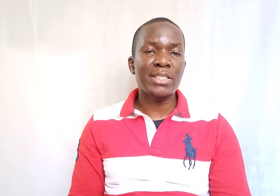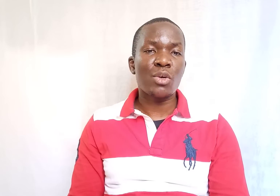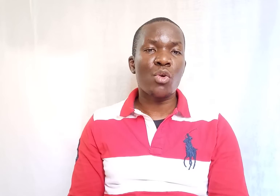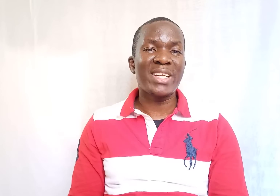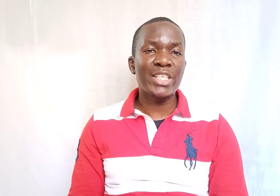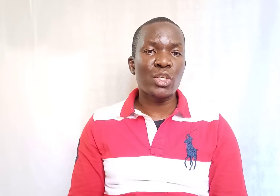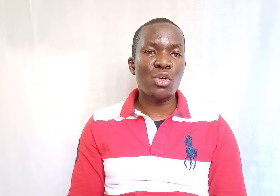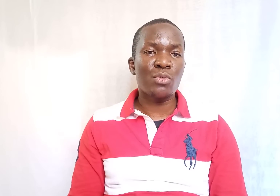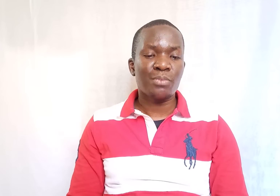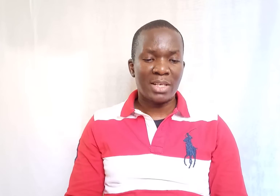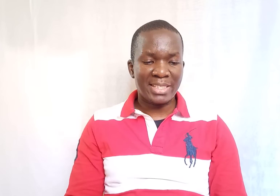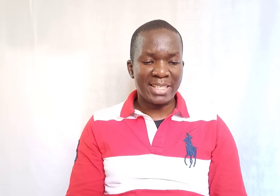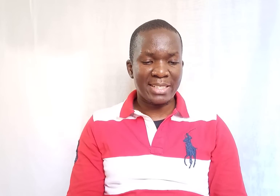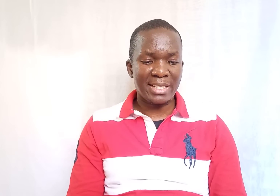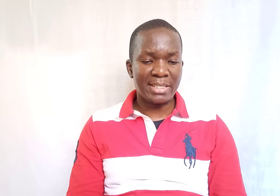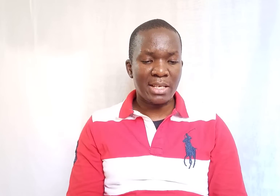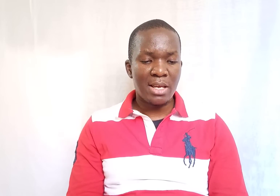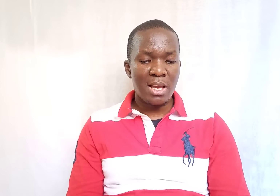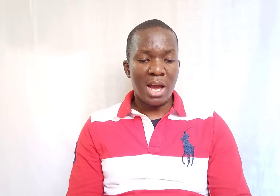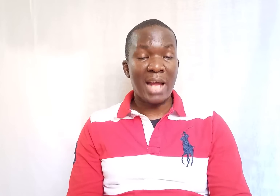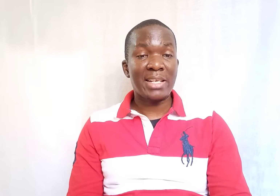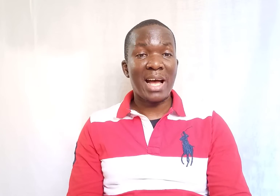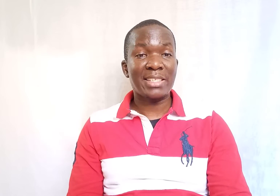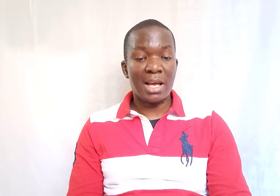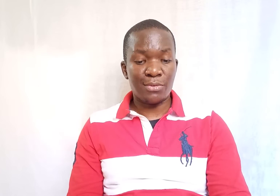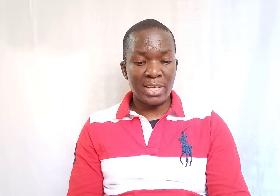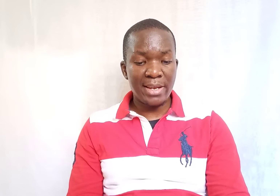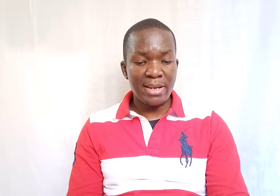express conditional sentences. And as I've said,